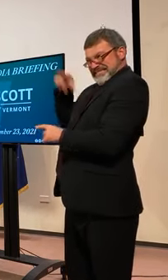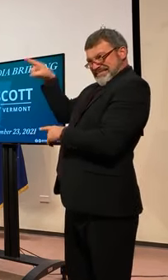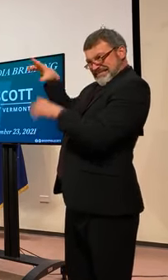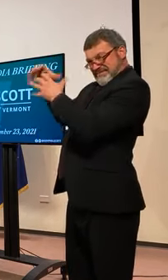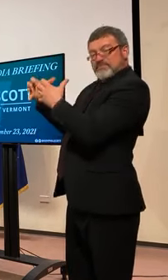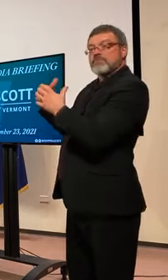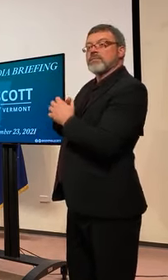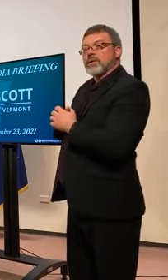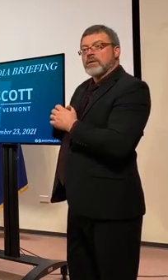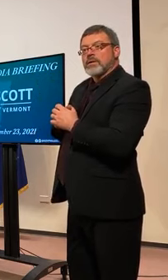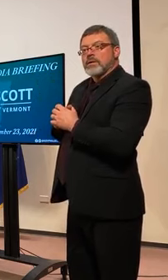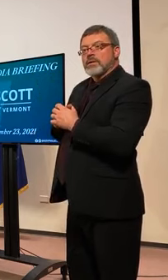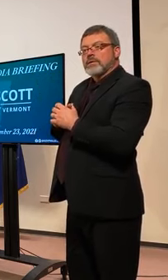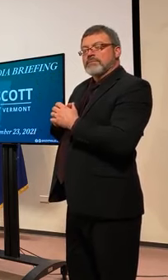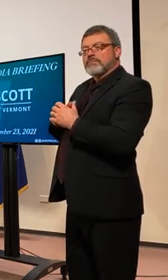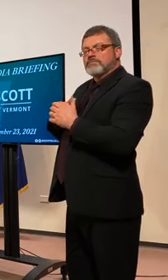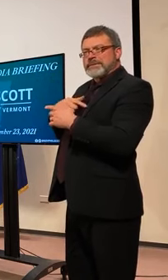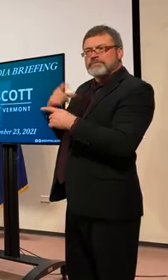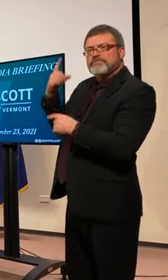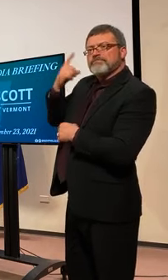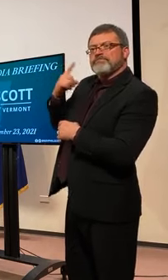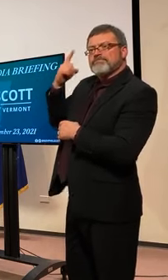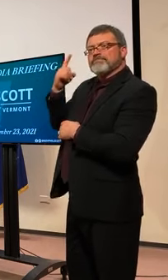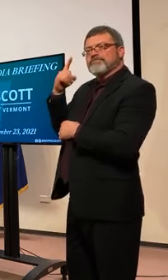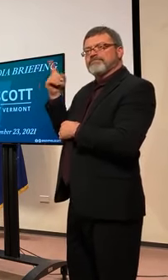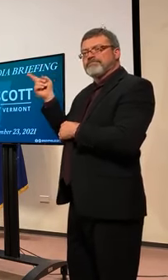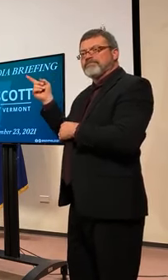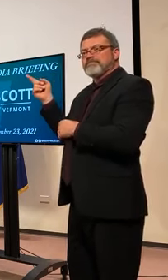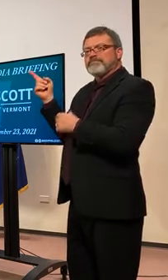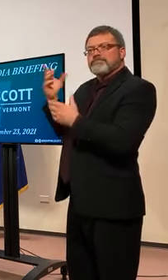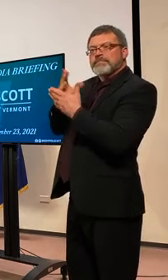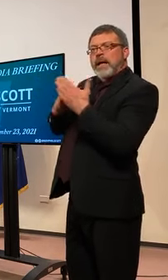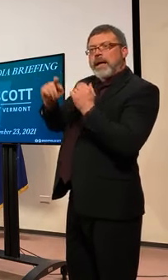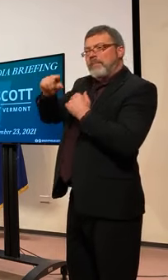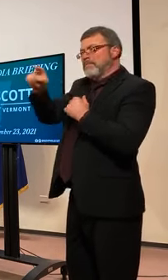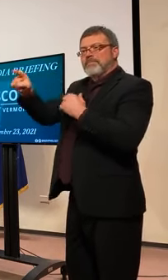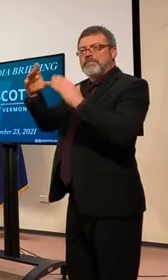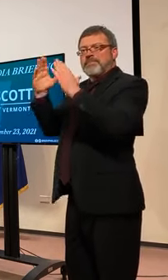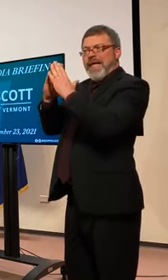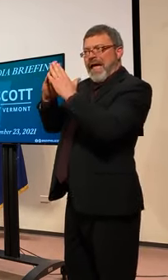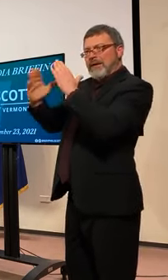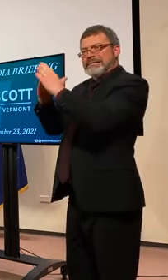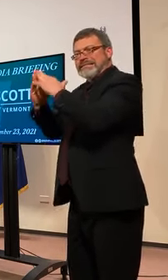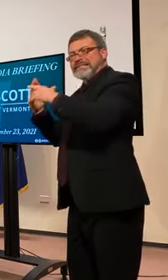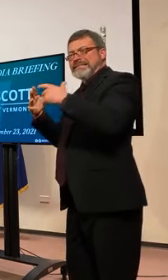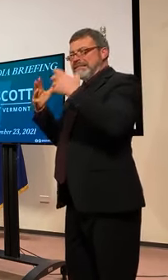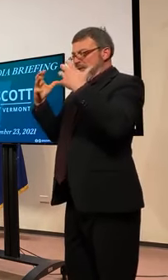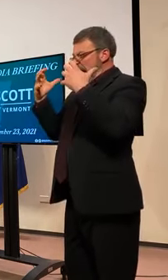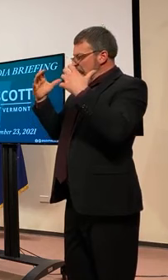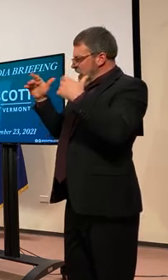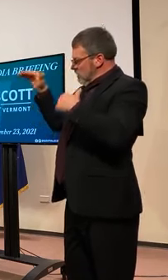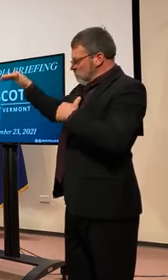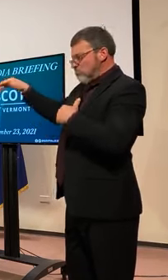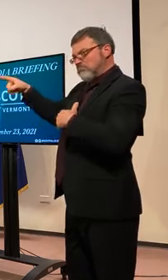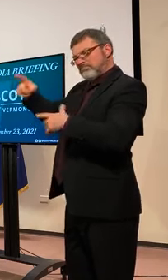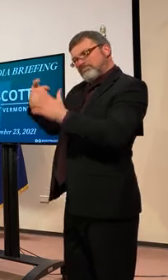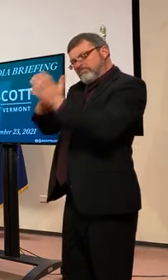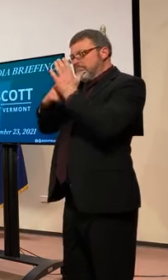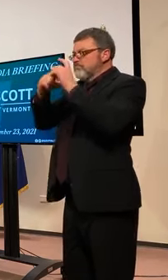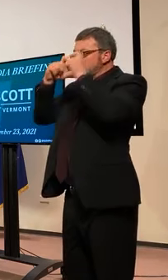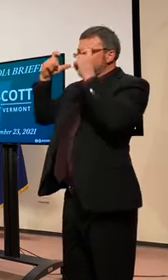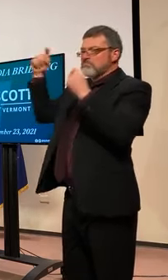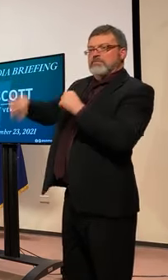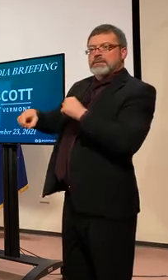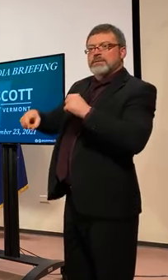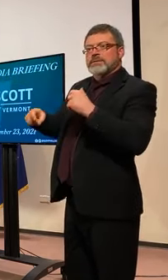part by claims on behalf of leaders of towns and cities wanting mandatory masks, and some legislators said